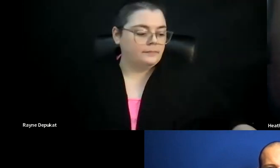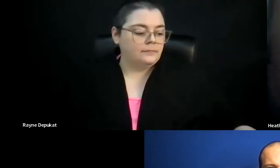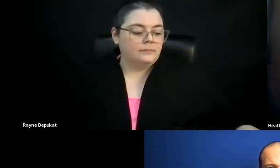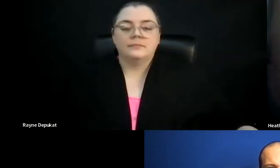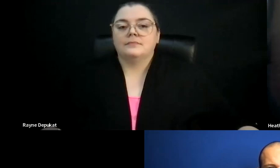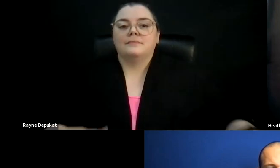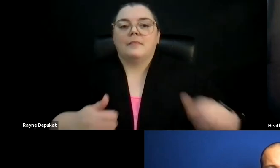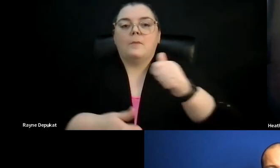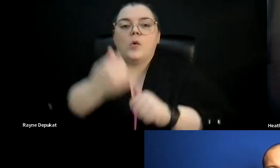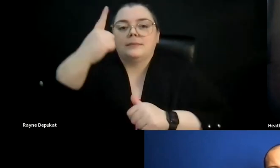the messy one.